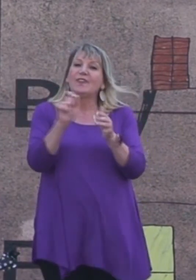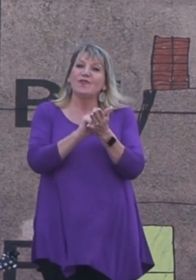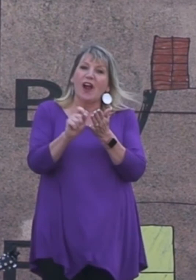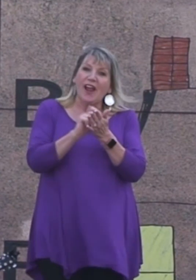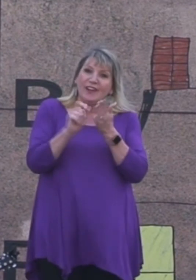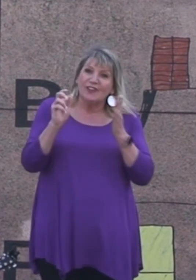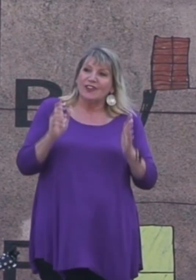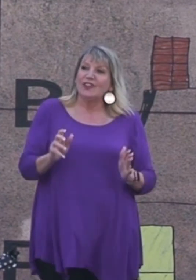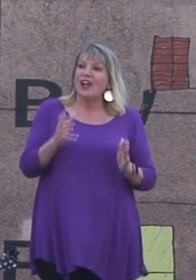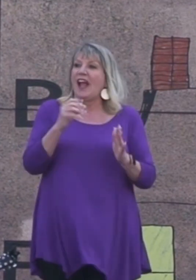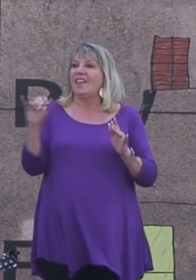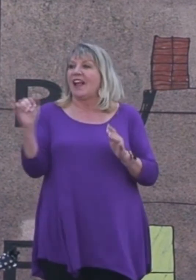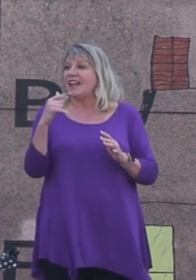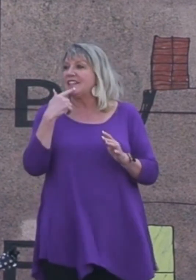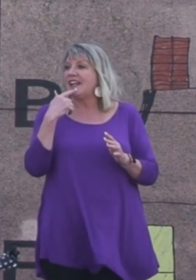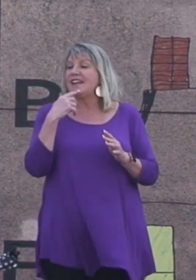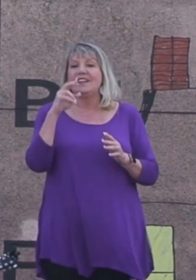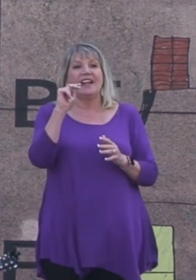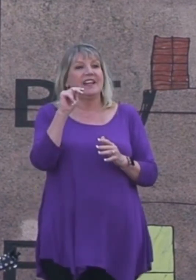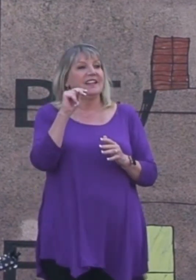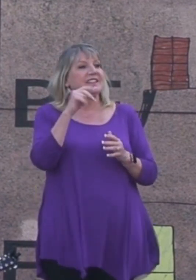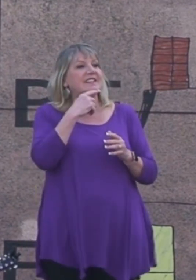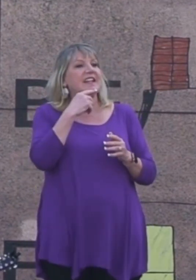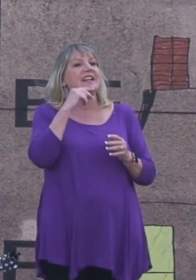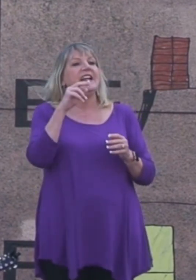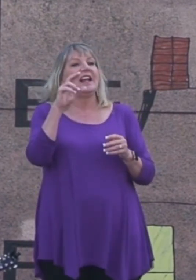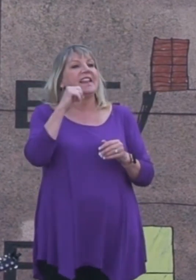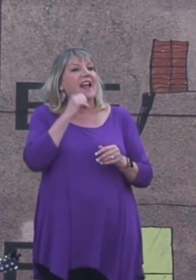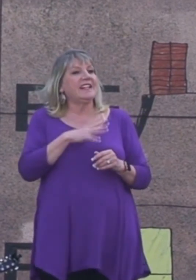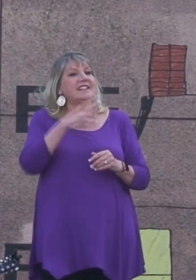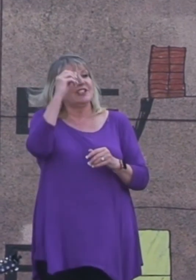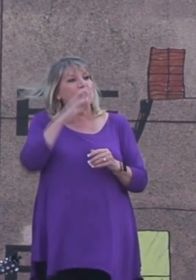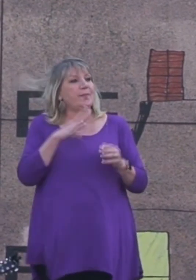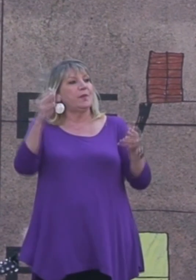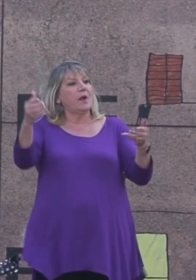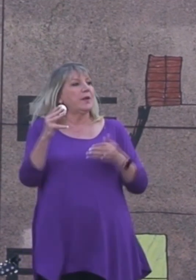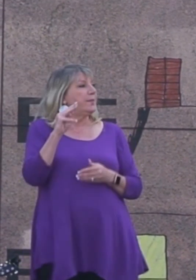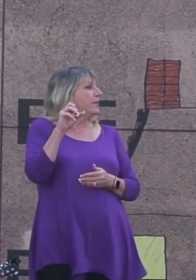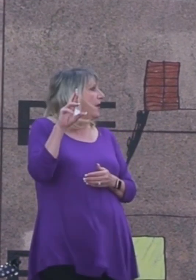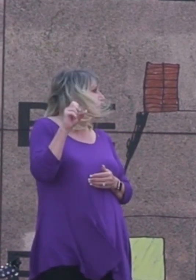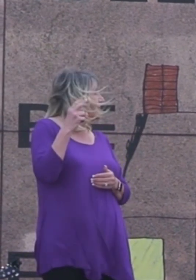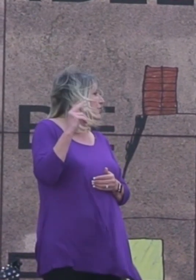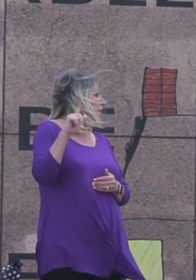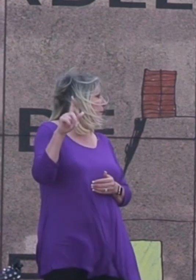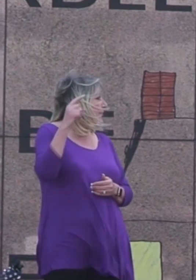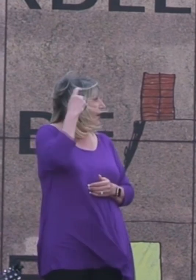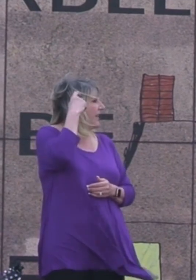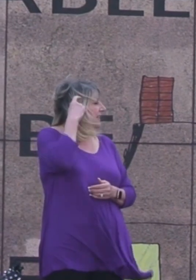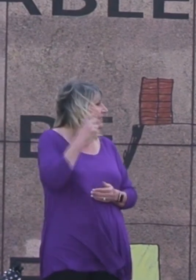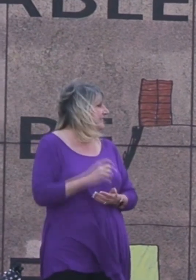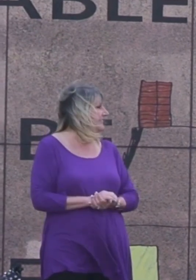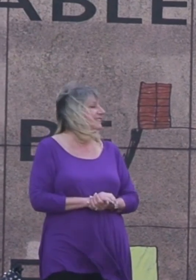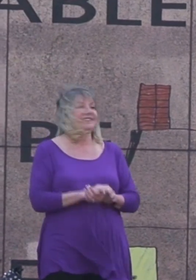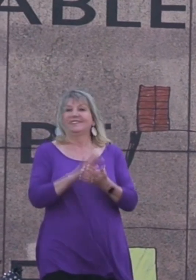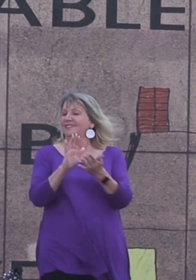writer, and like I said, from NC State. Ladies and gentlemen, please welcome Marshal Brain.